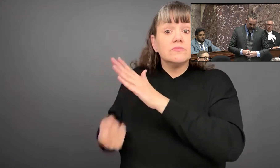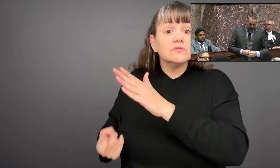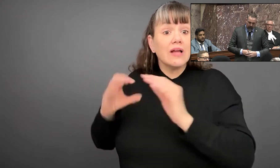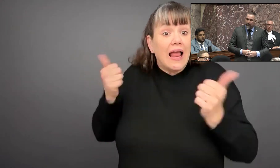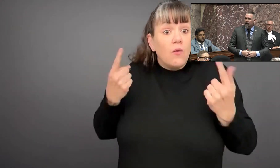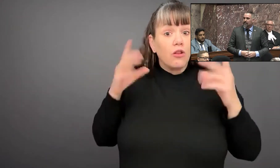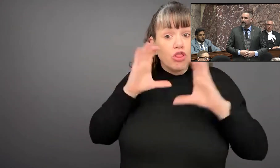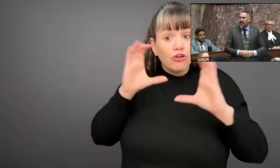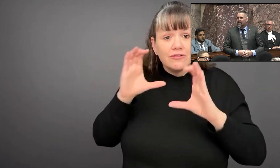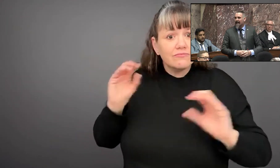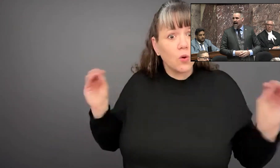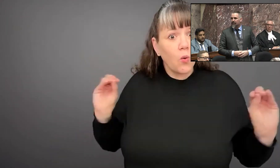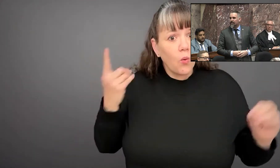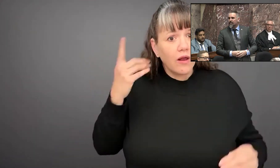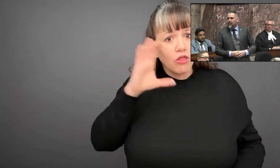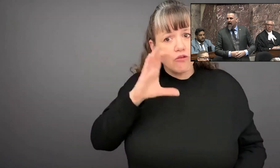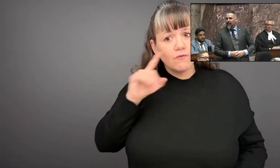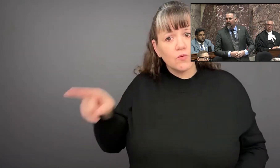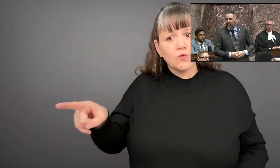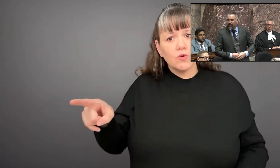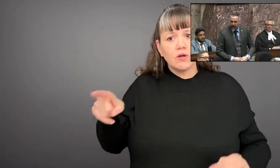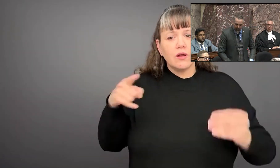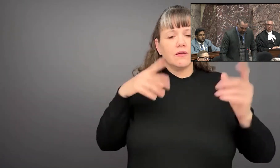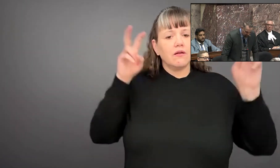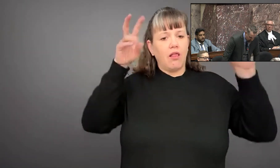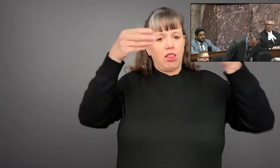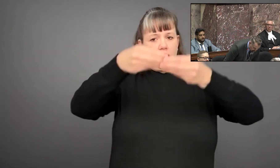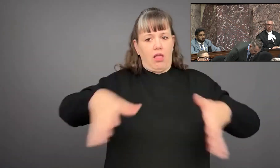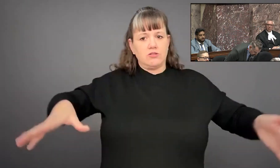government treats them like they actually matter?